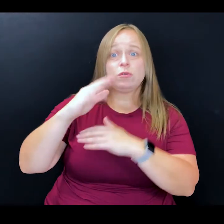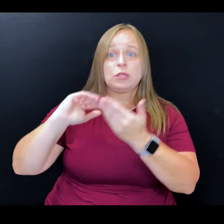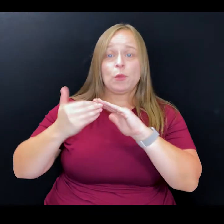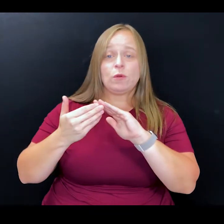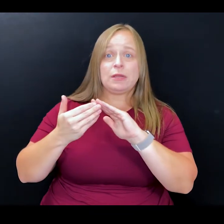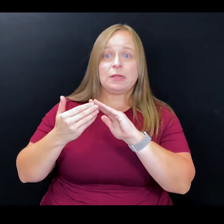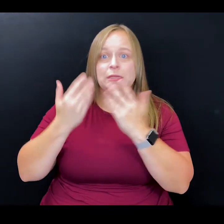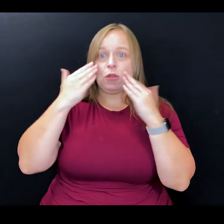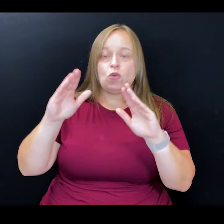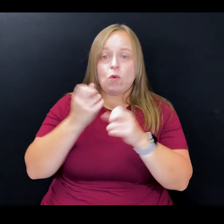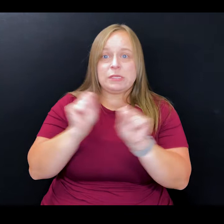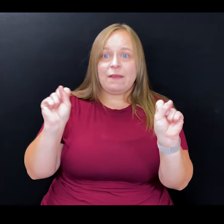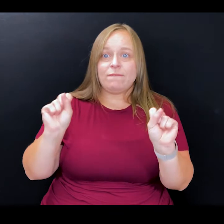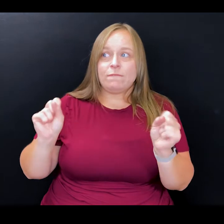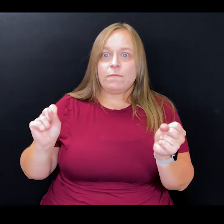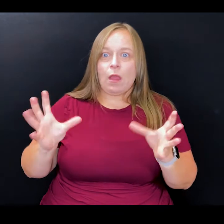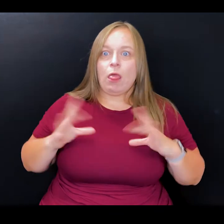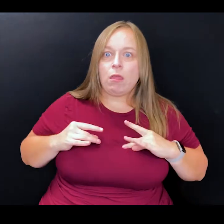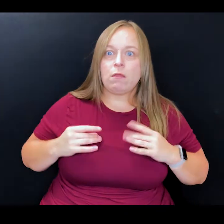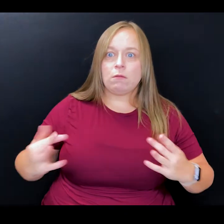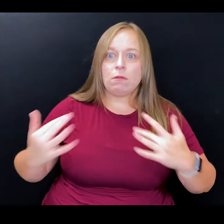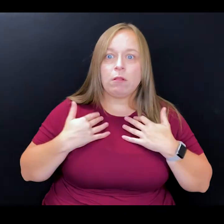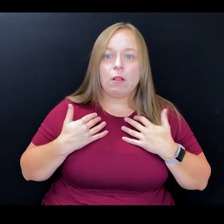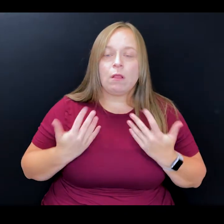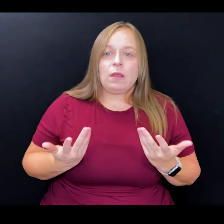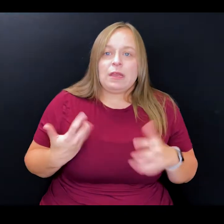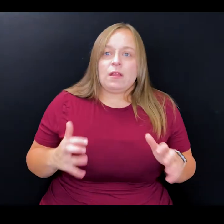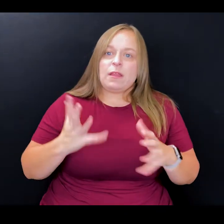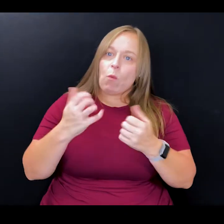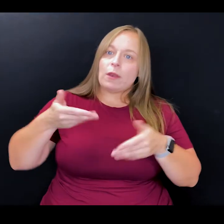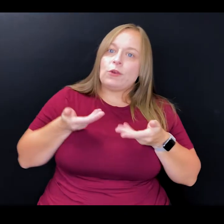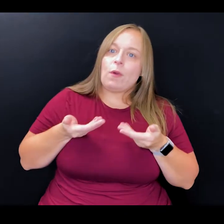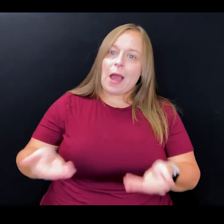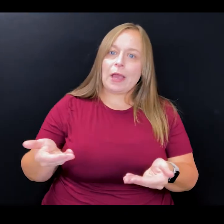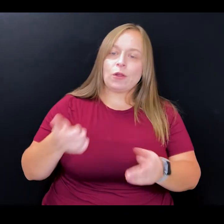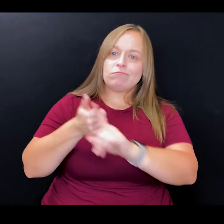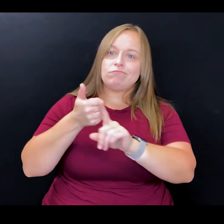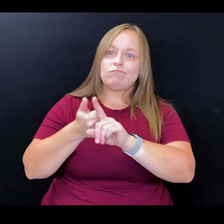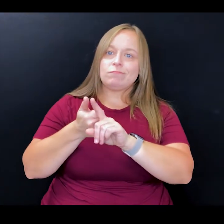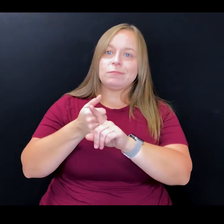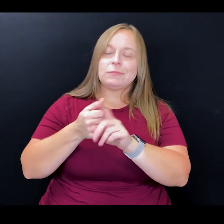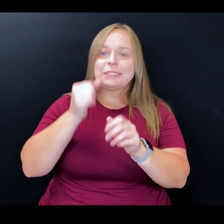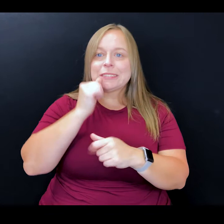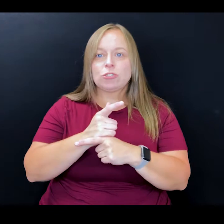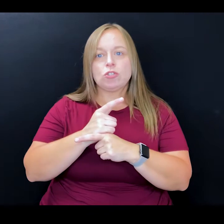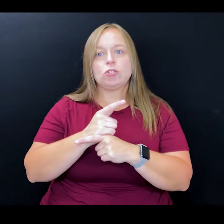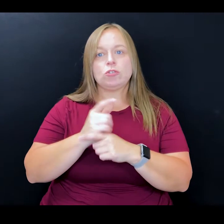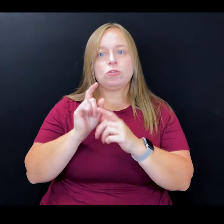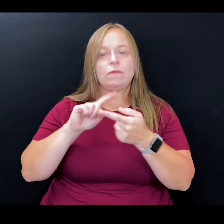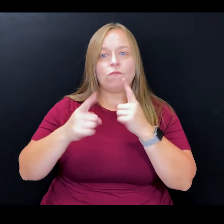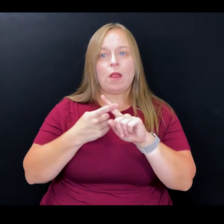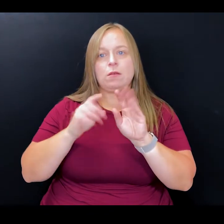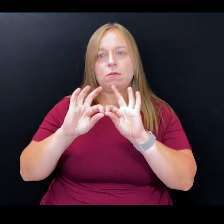the community that they didn't know. So sometimes they wanted to hire their sister or